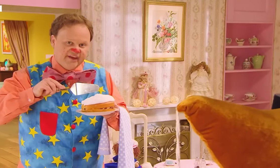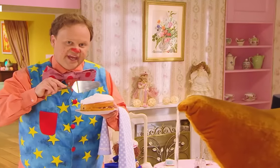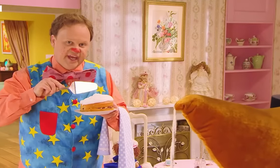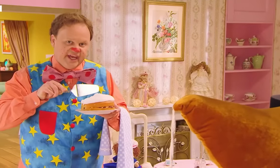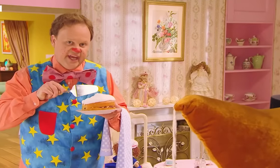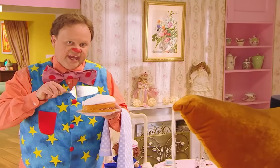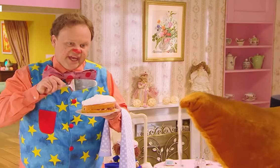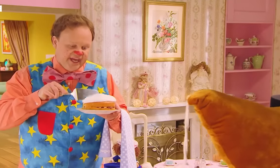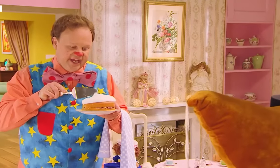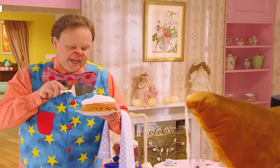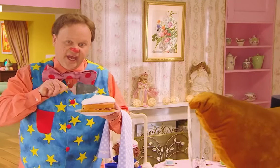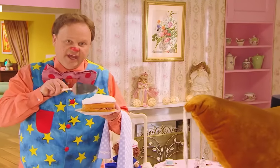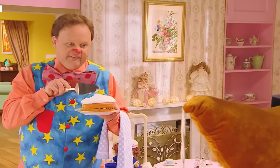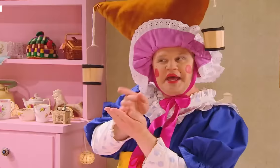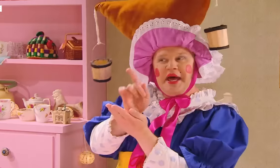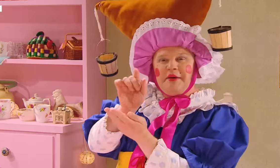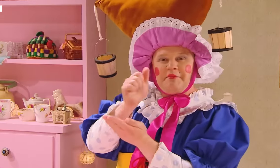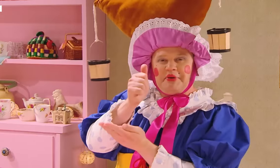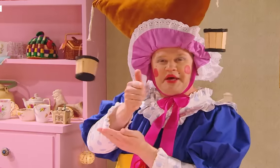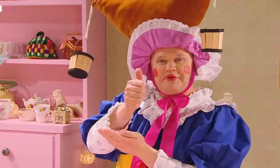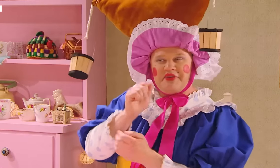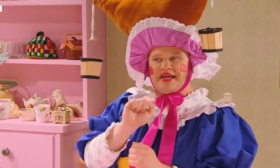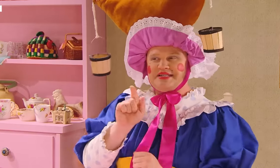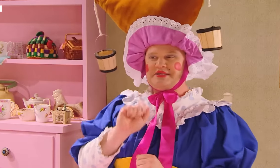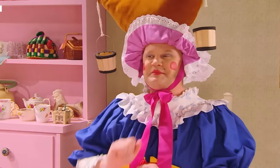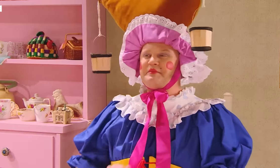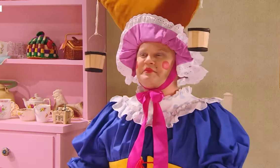Smaller. Smaller still. Perfect.